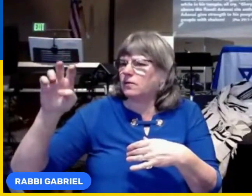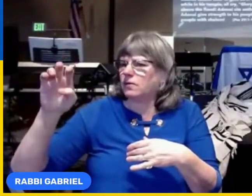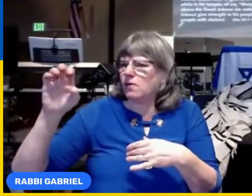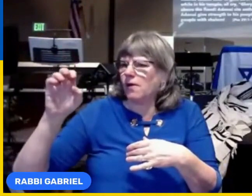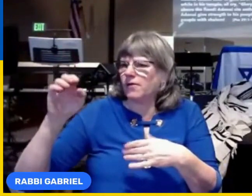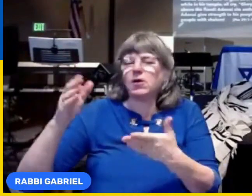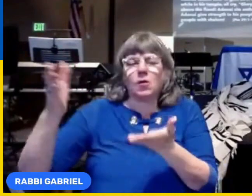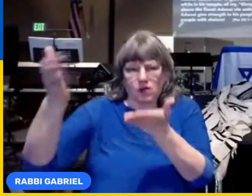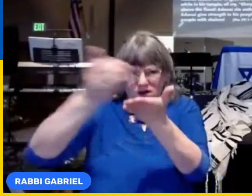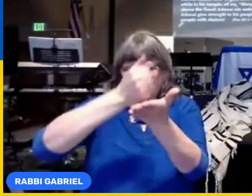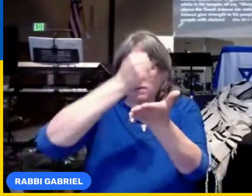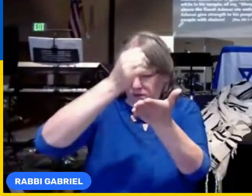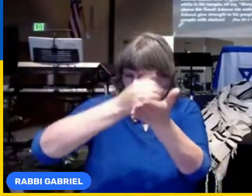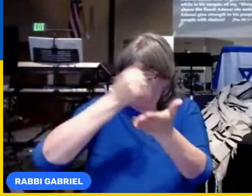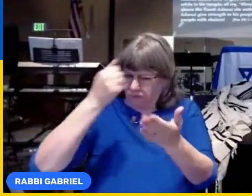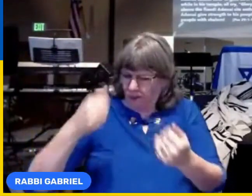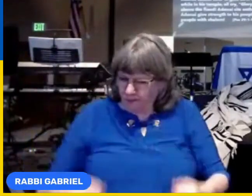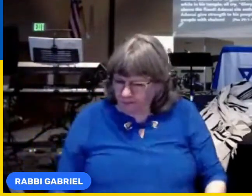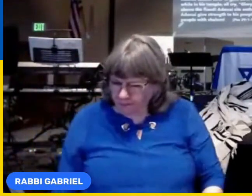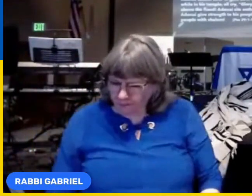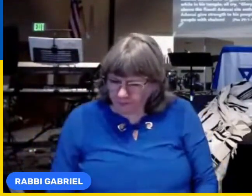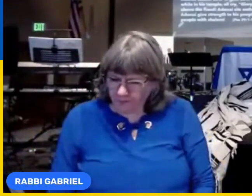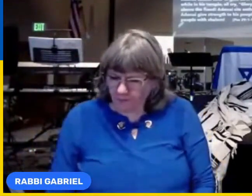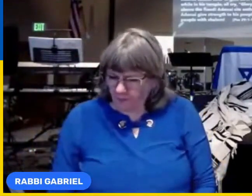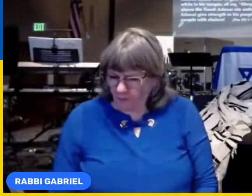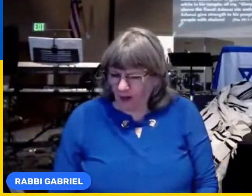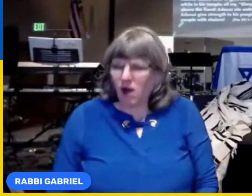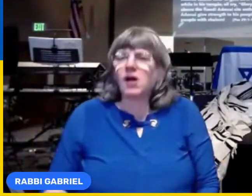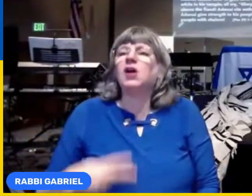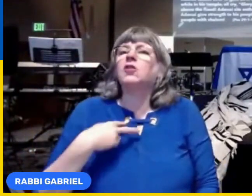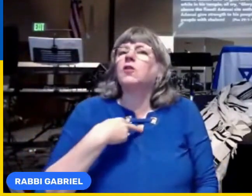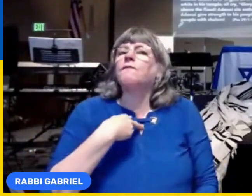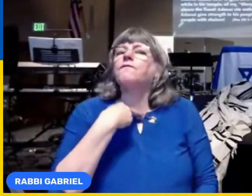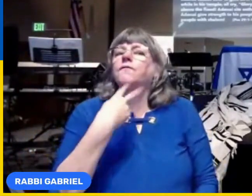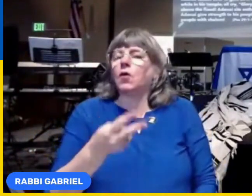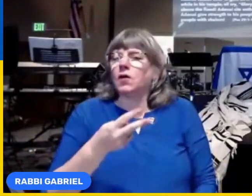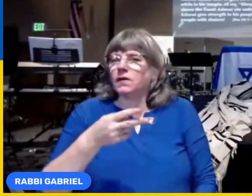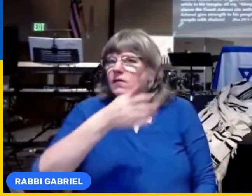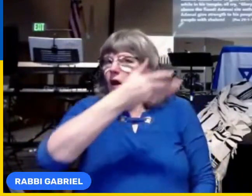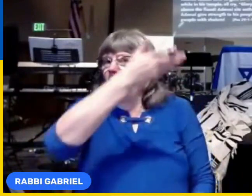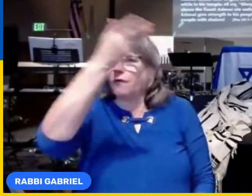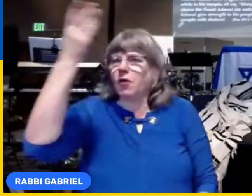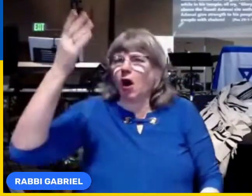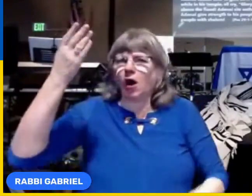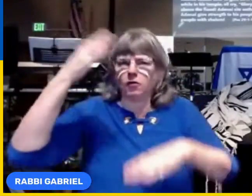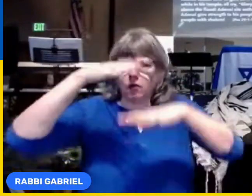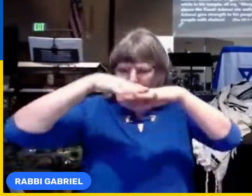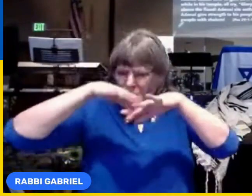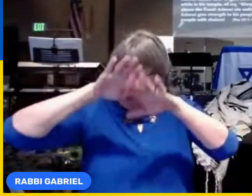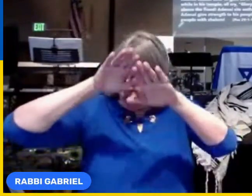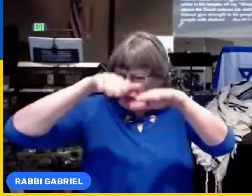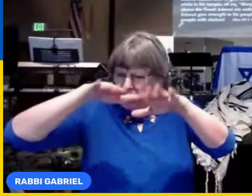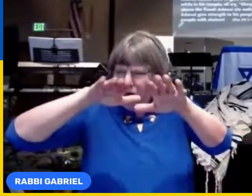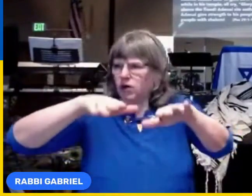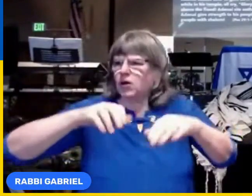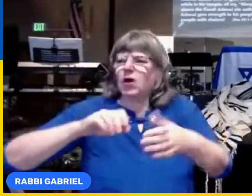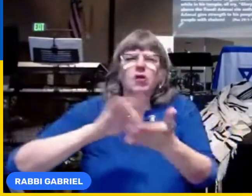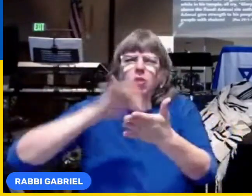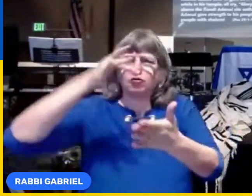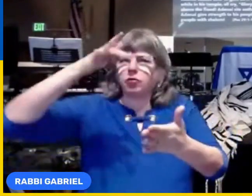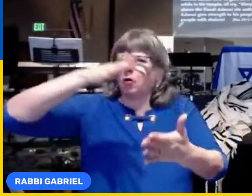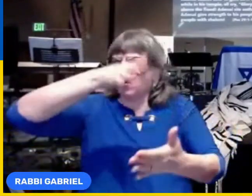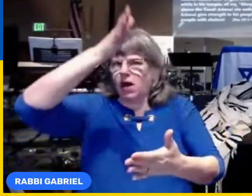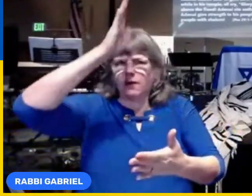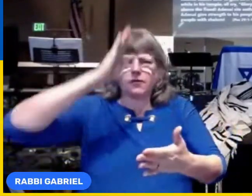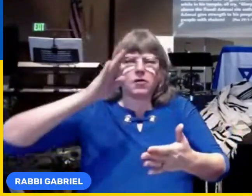splendor. The voice of Adonai is over the waters. The God of glory thunders.